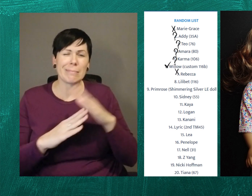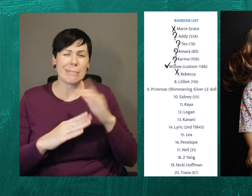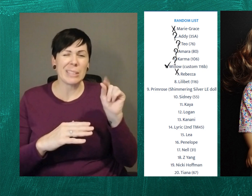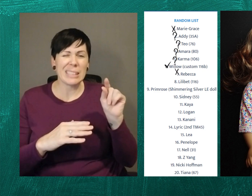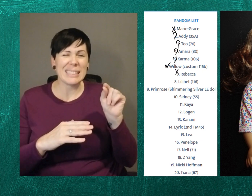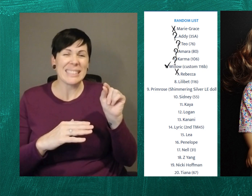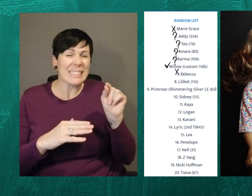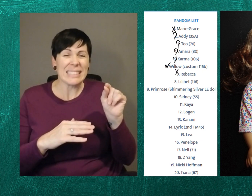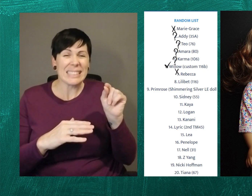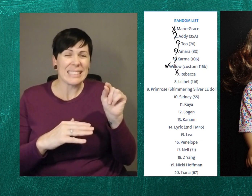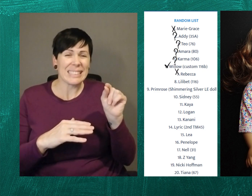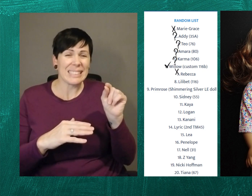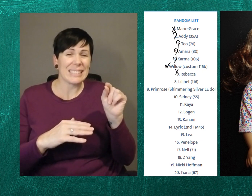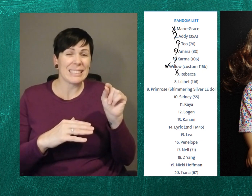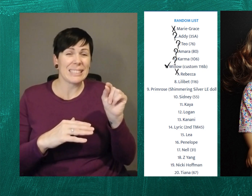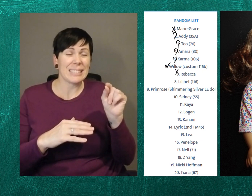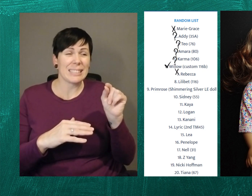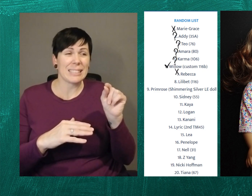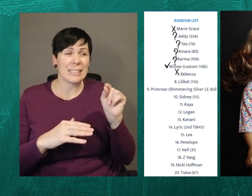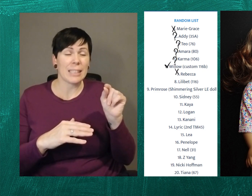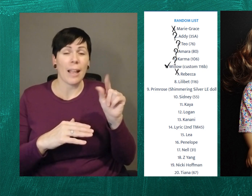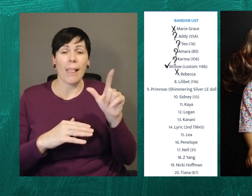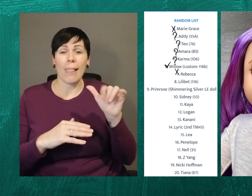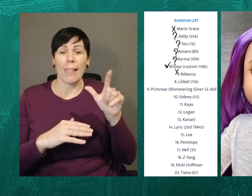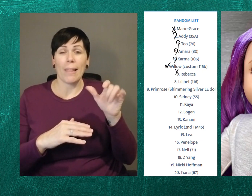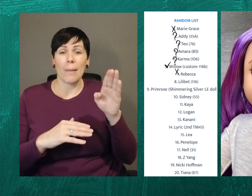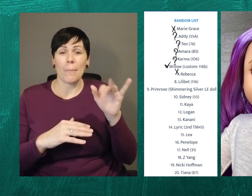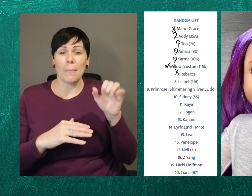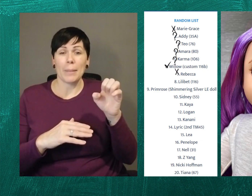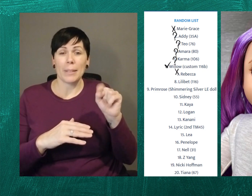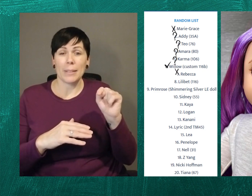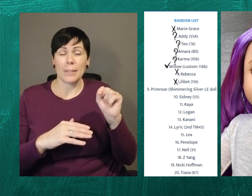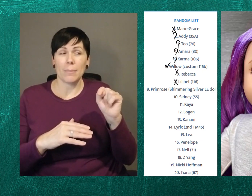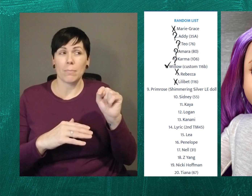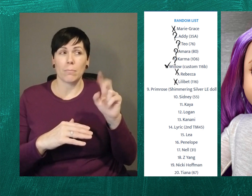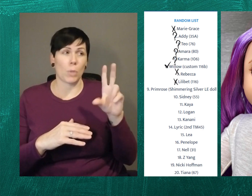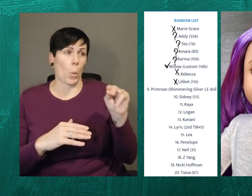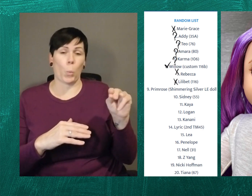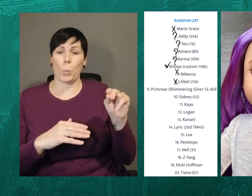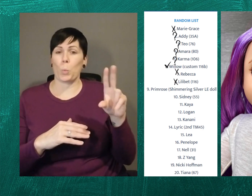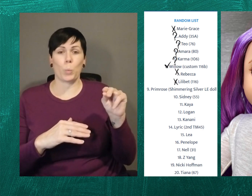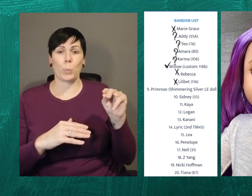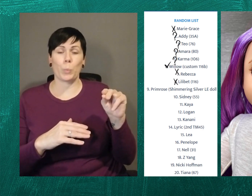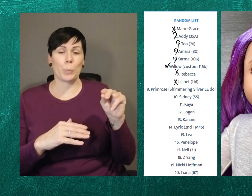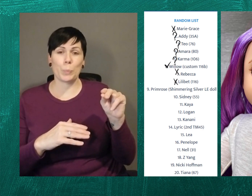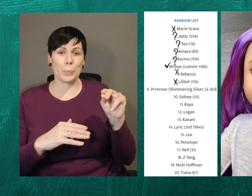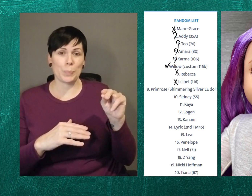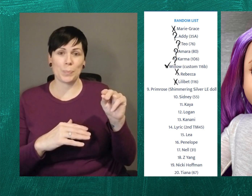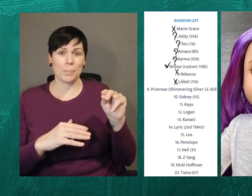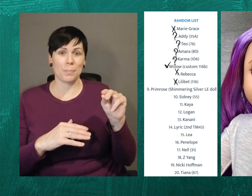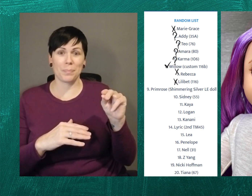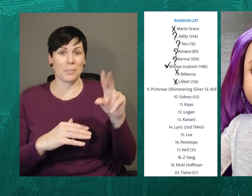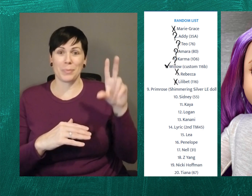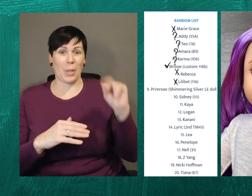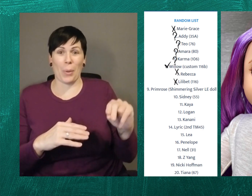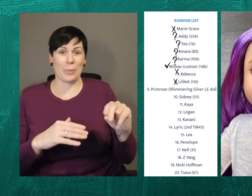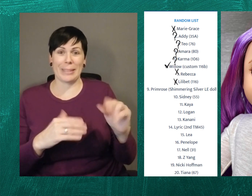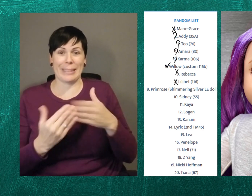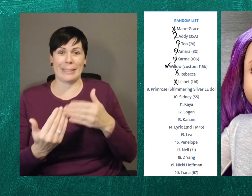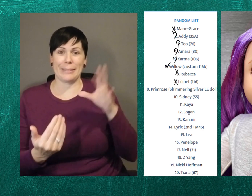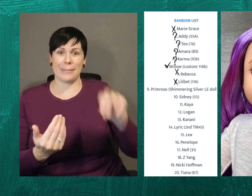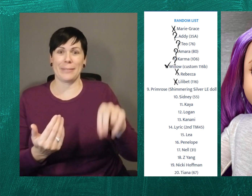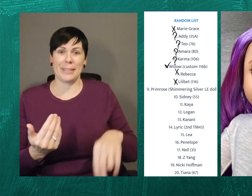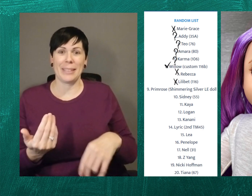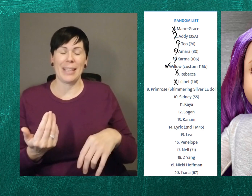in our collection, but she wouldn't make my top 20. Lilibet, no. I can't. I struggle so much to dress that